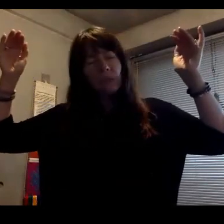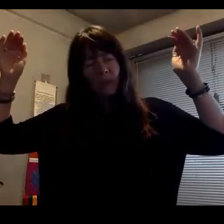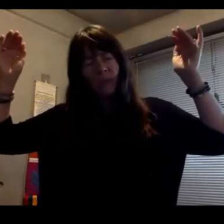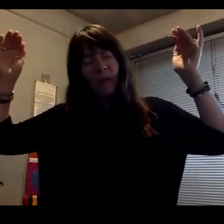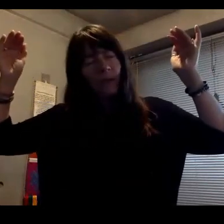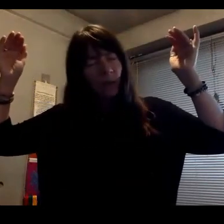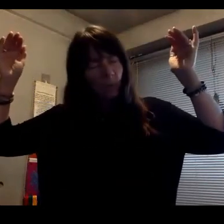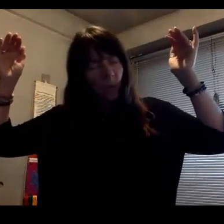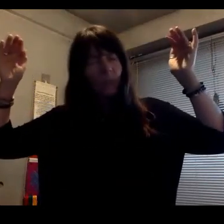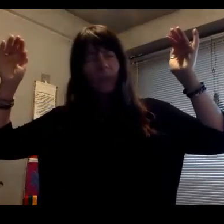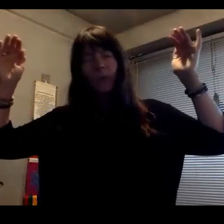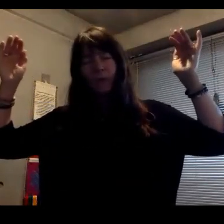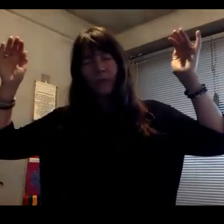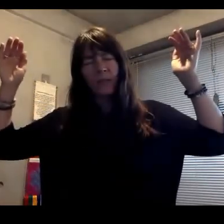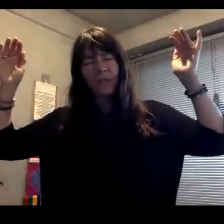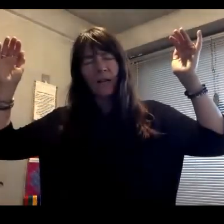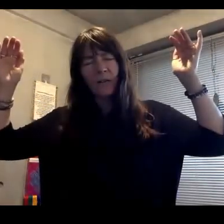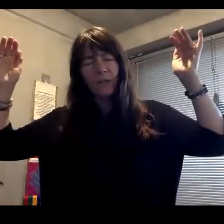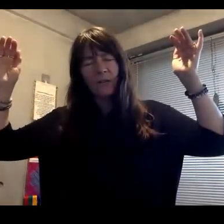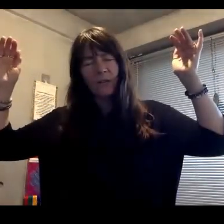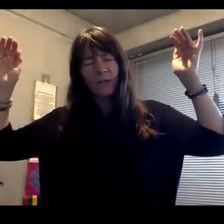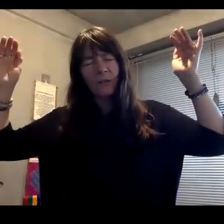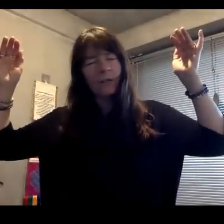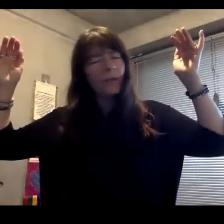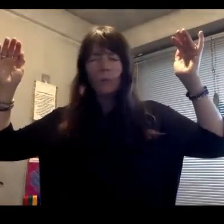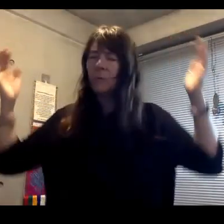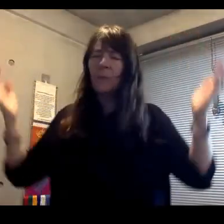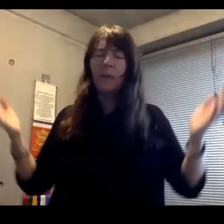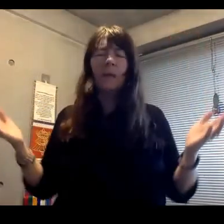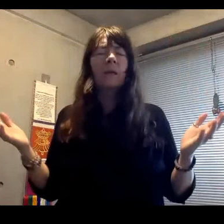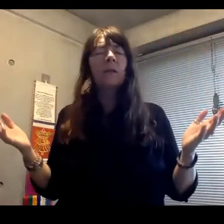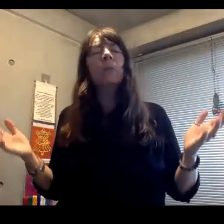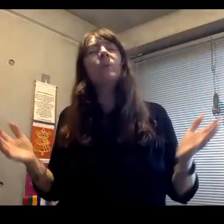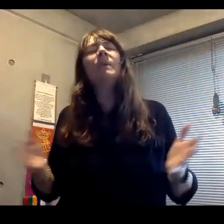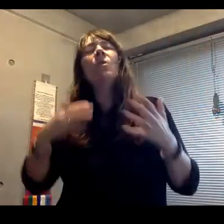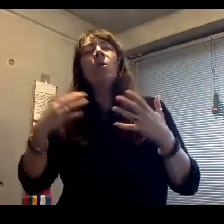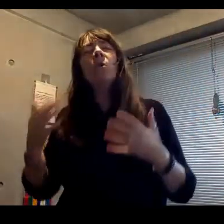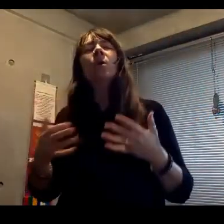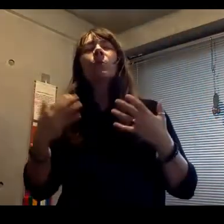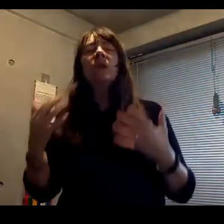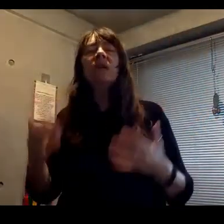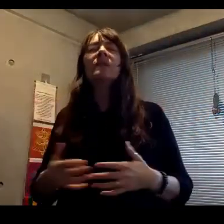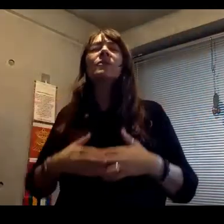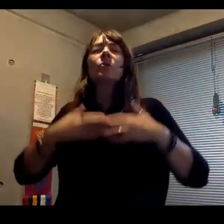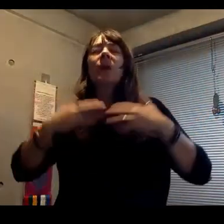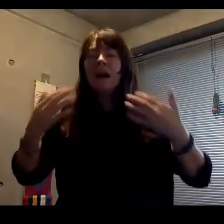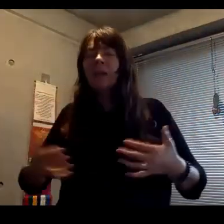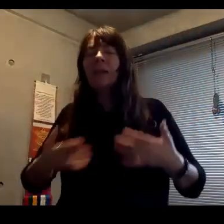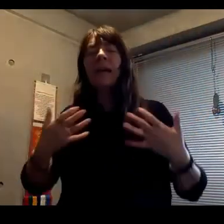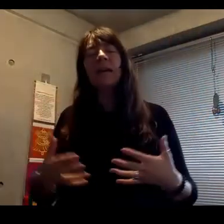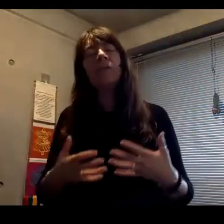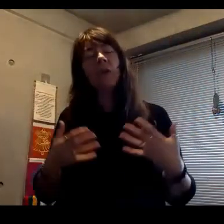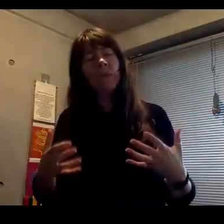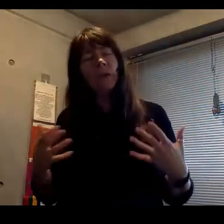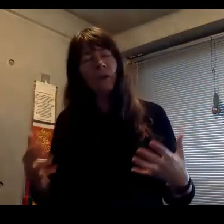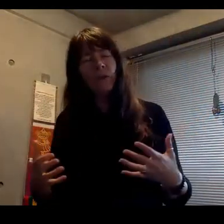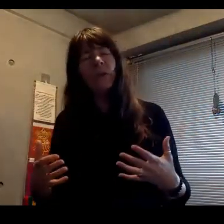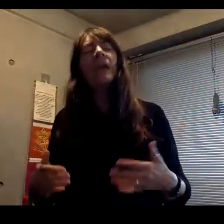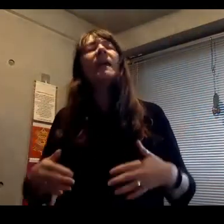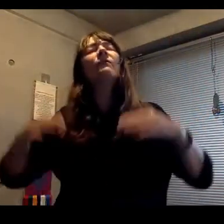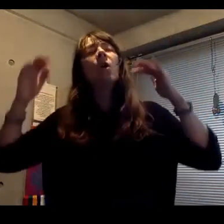the atmosphere and become one with universal intelligence. There would be no reason to have a life on